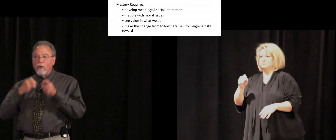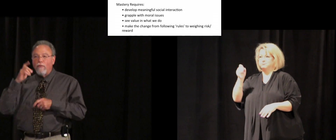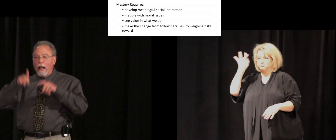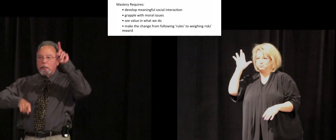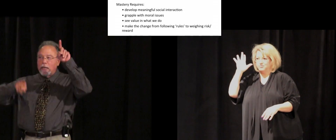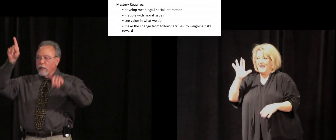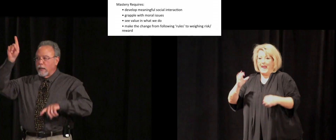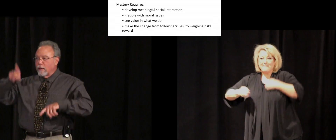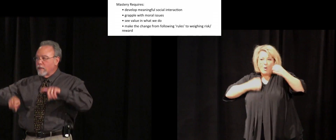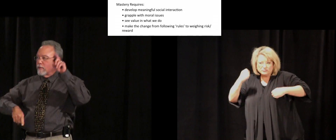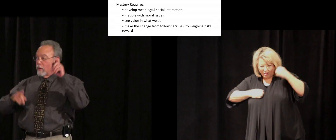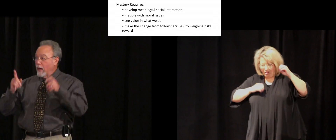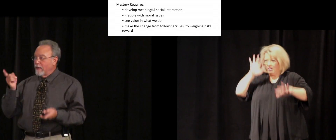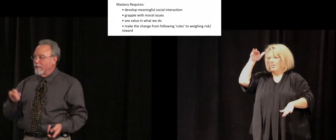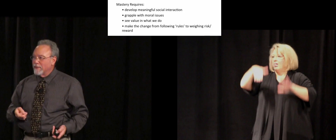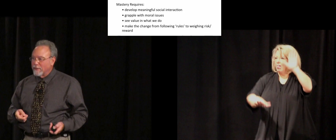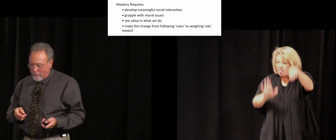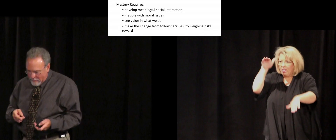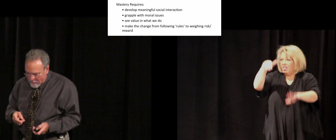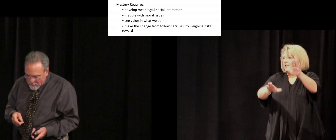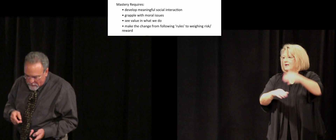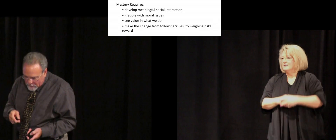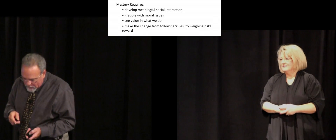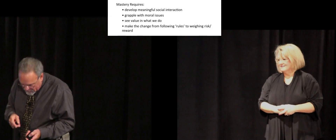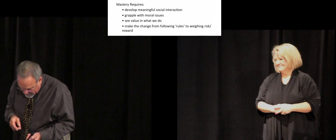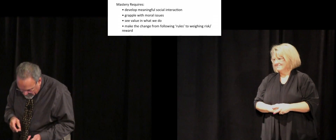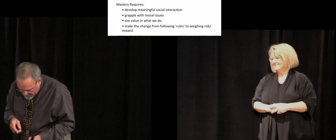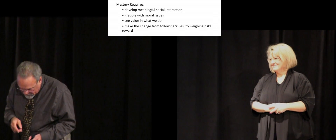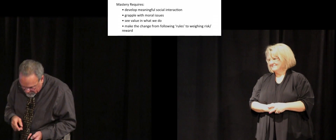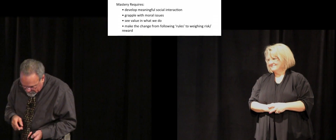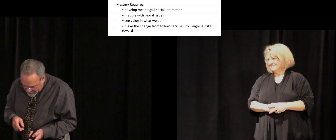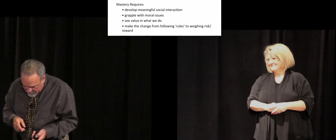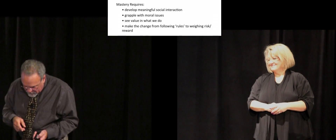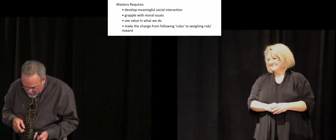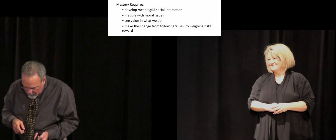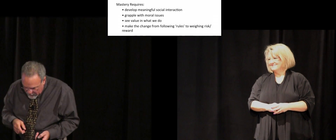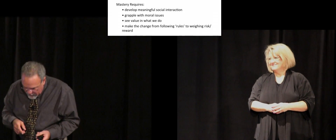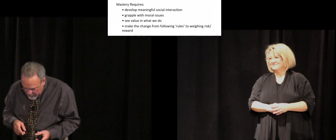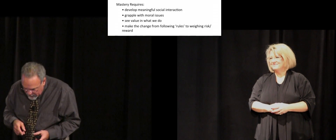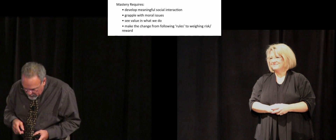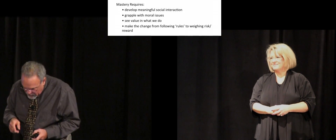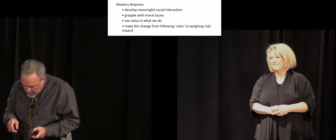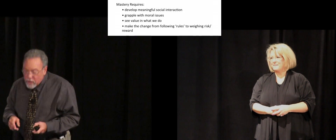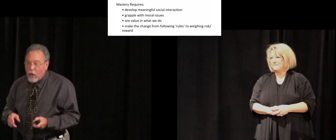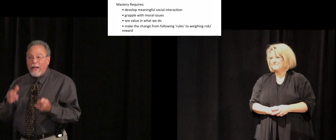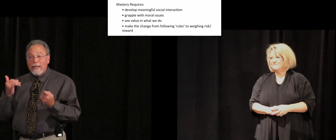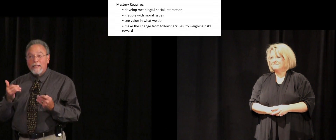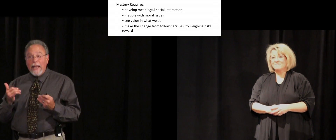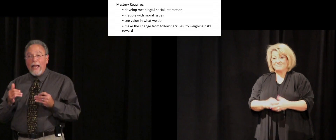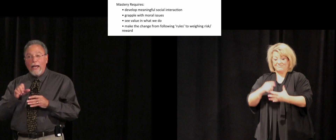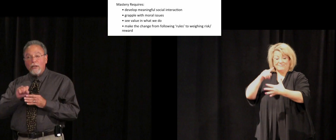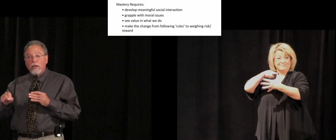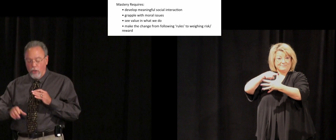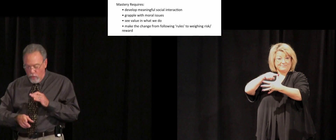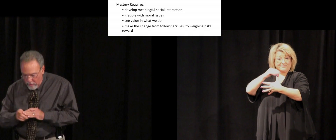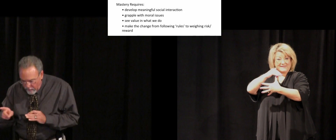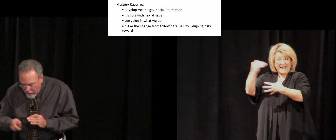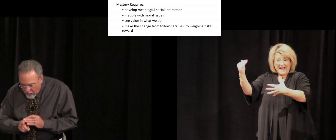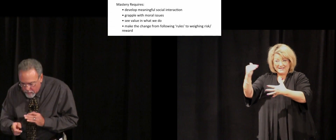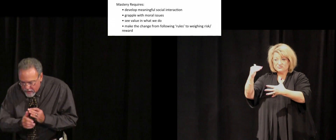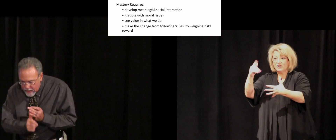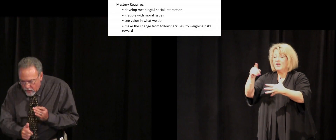And this is, quote, the big one. This is what family therapists focus on in most of their work. It's when and how